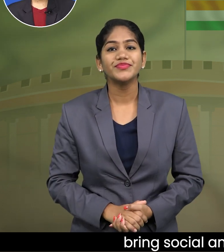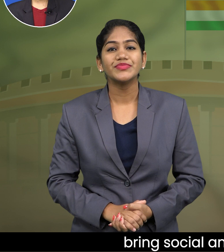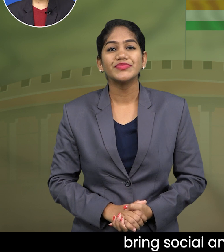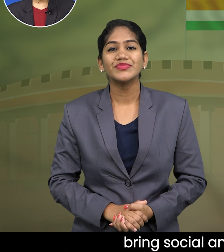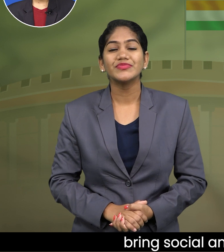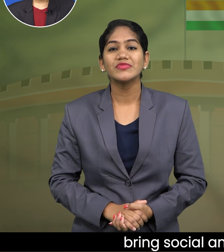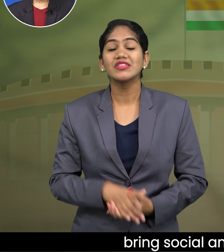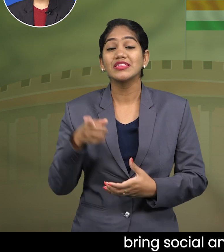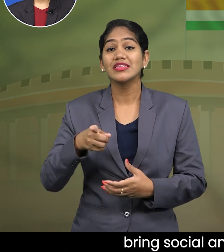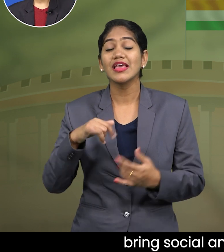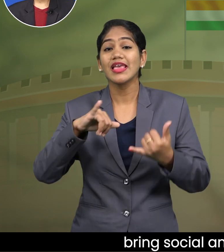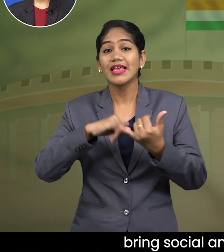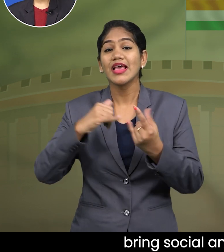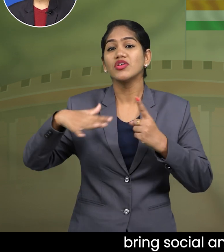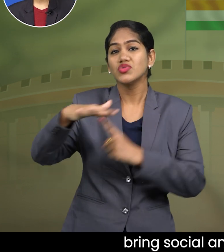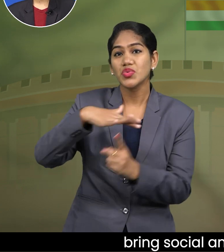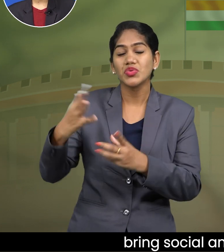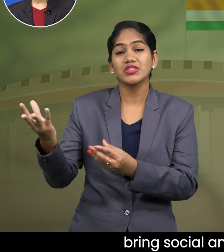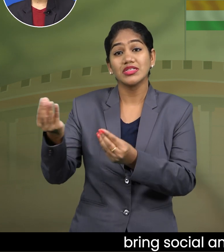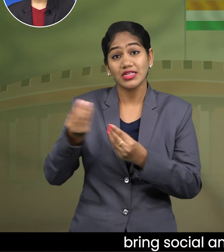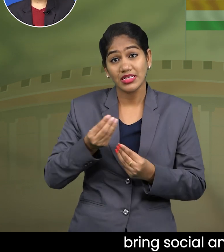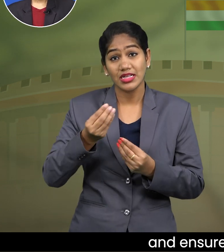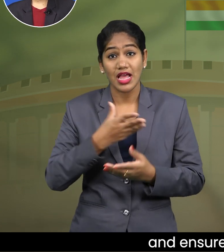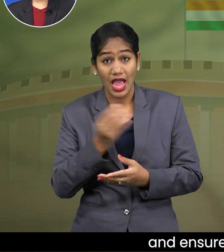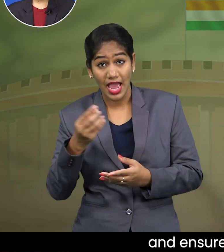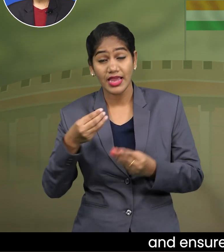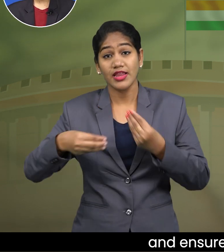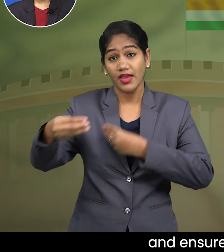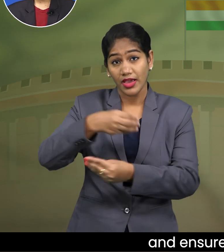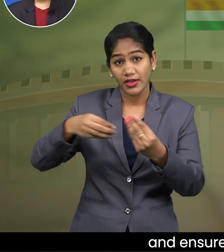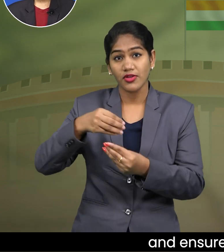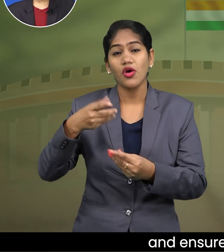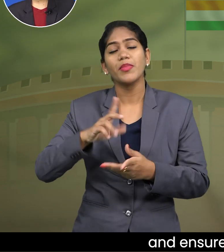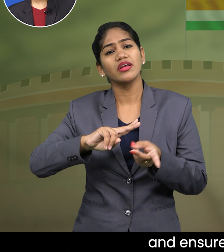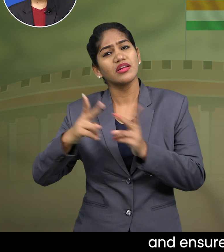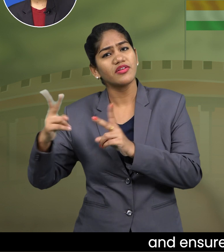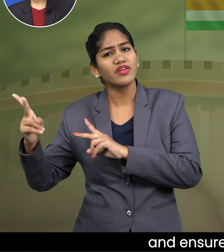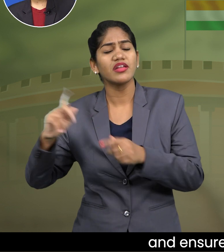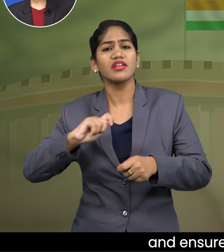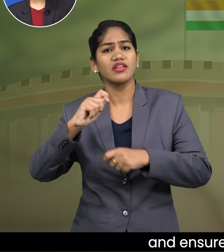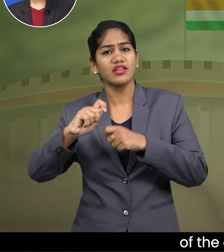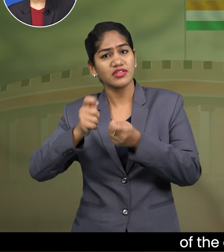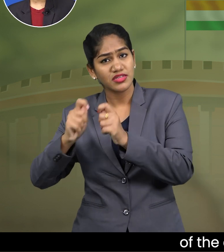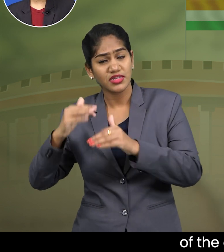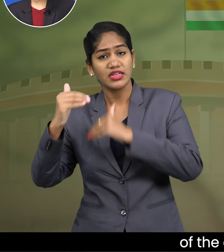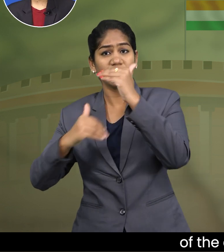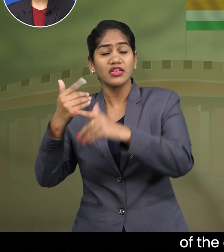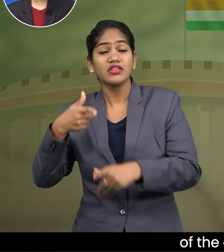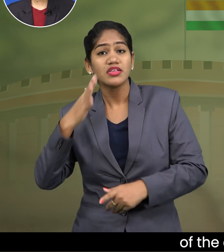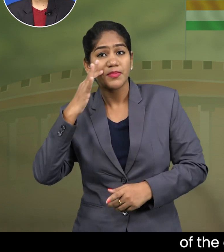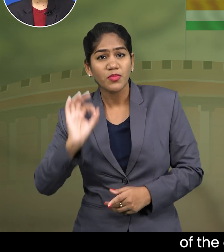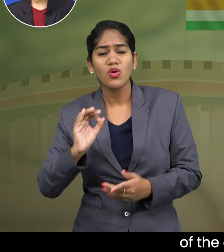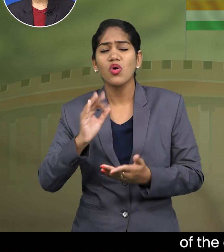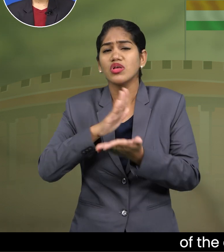bring social and economic transformation, and ensure the smooth functioning of the